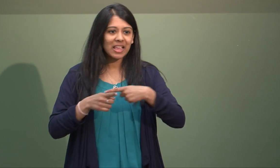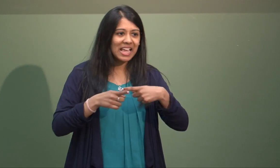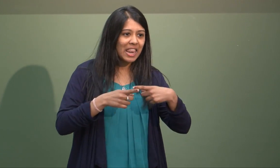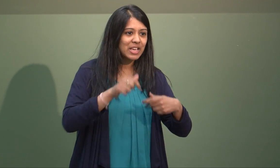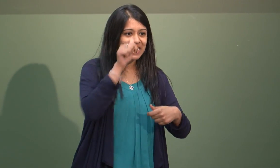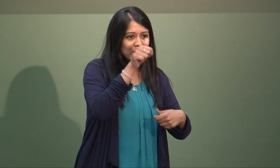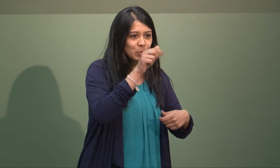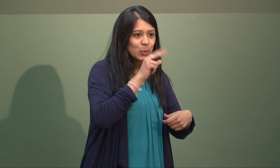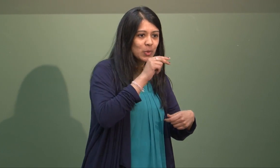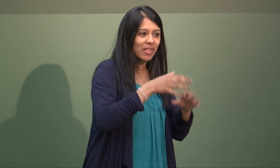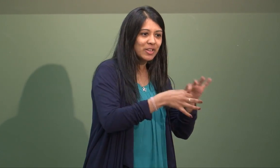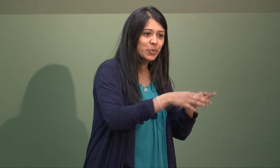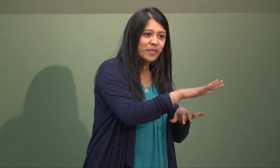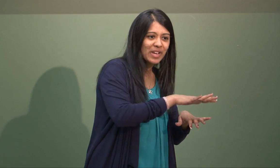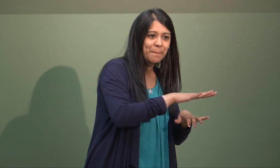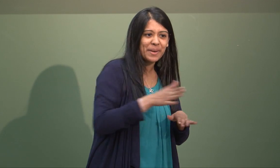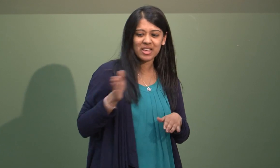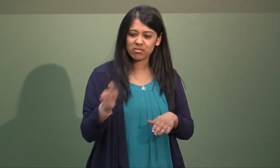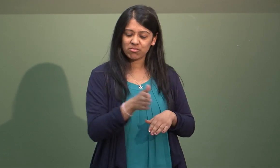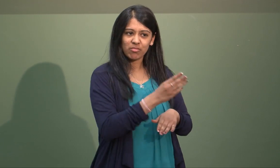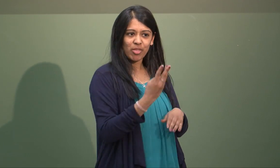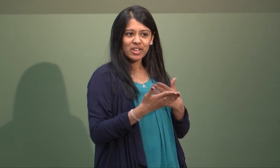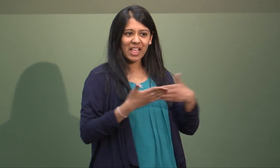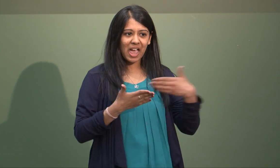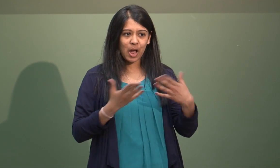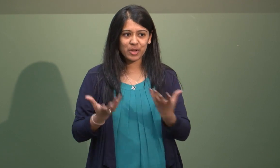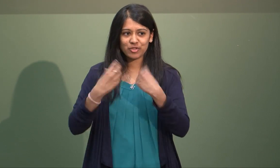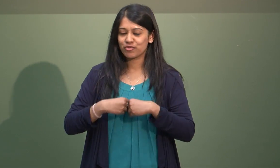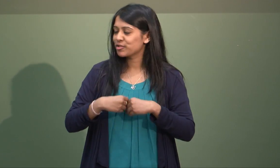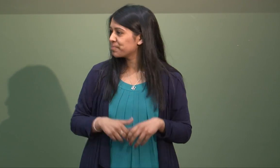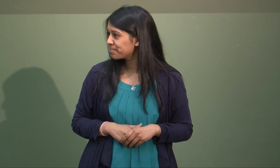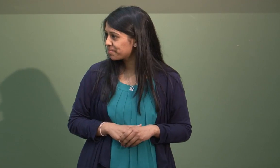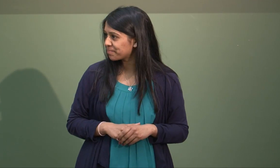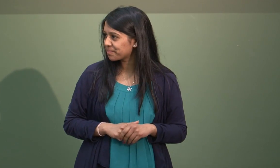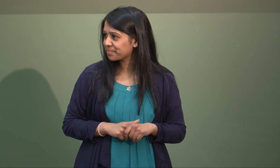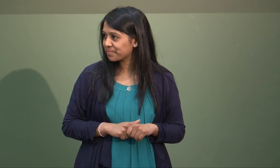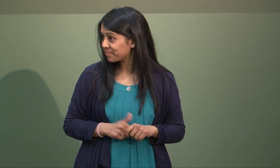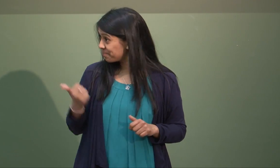variety of gesture, English, Hindu and sign language as I was growing up.